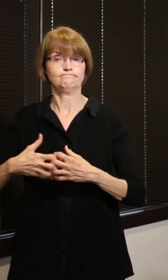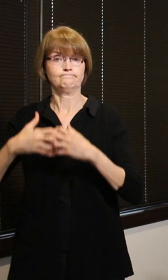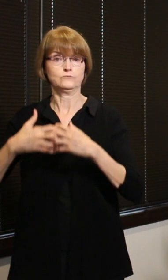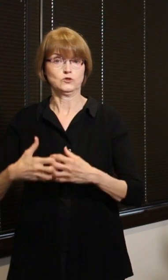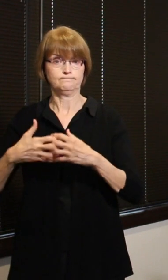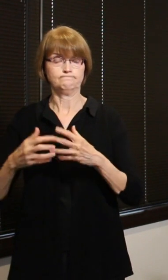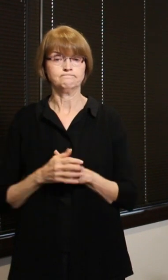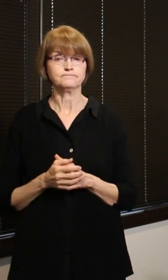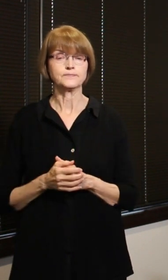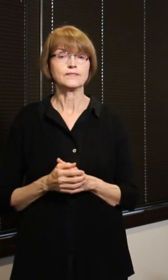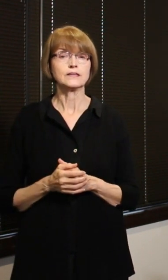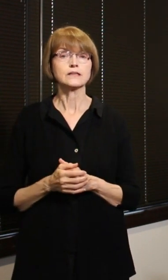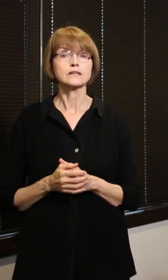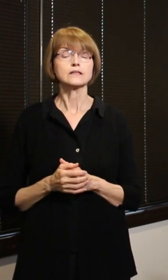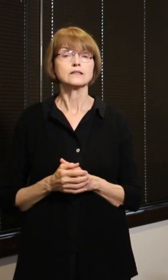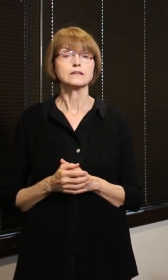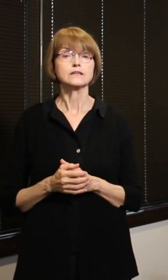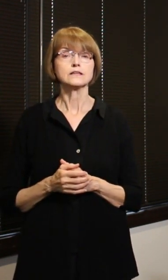hospitals.